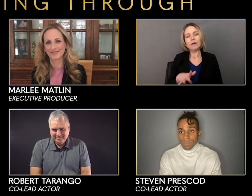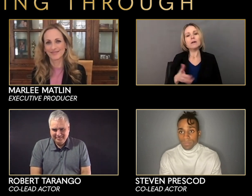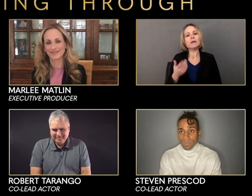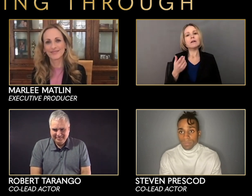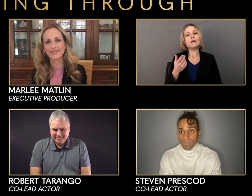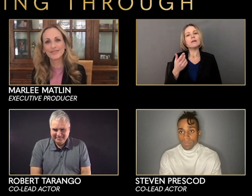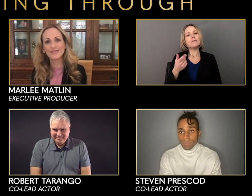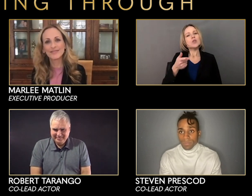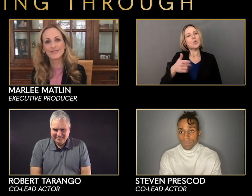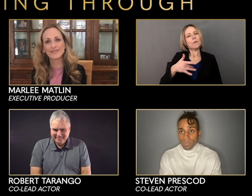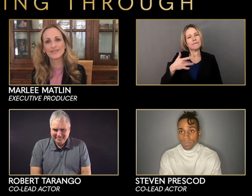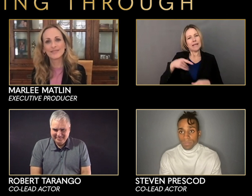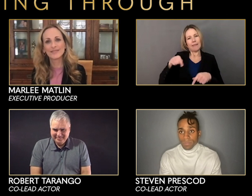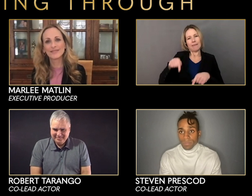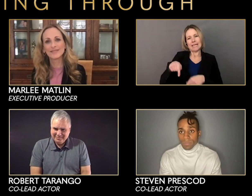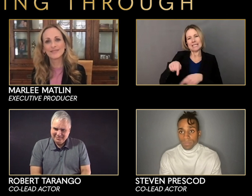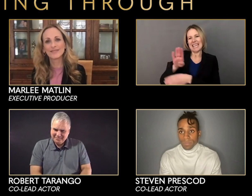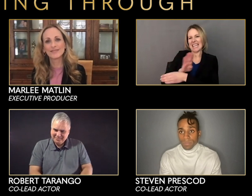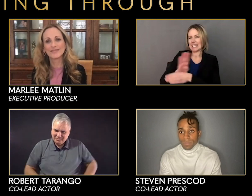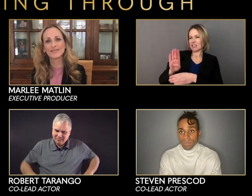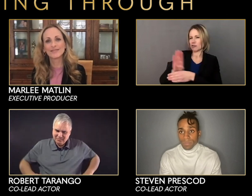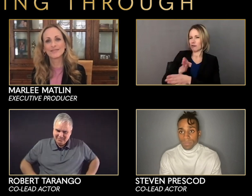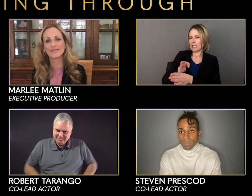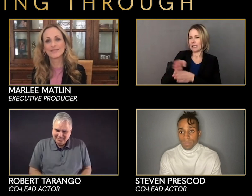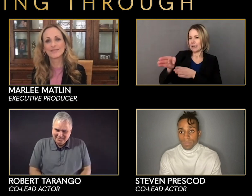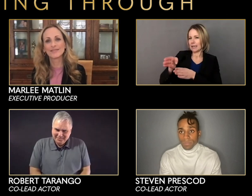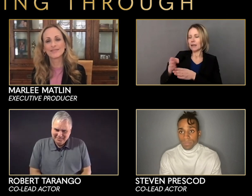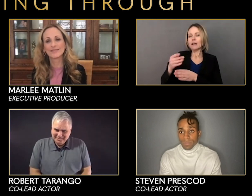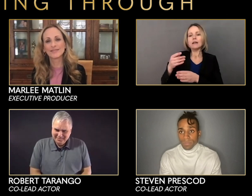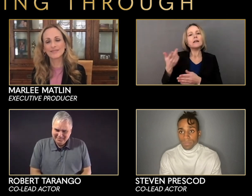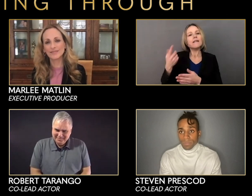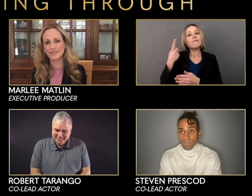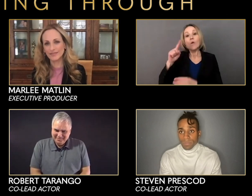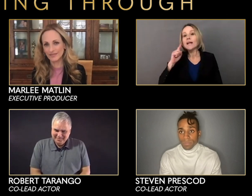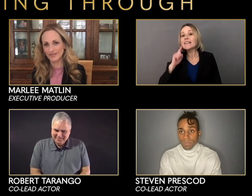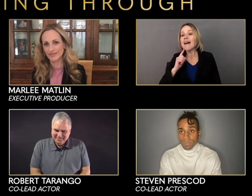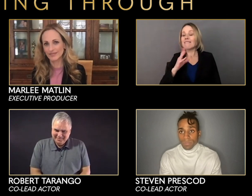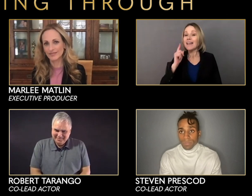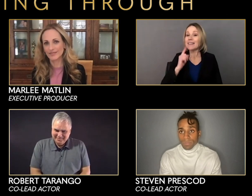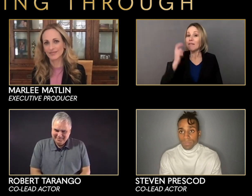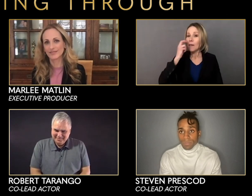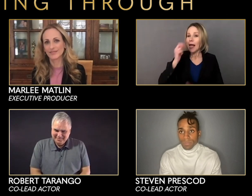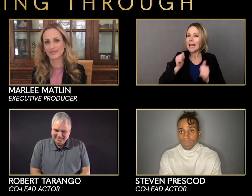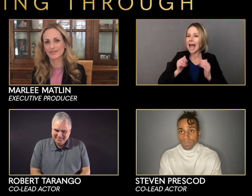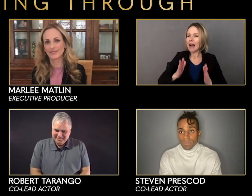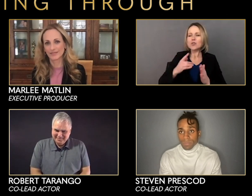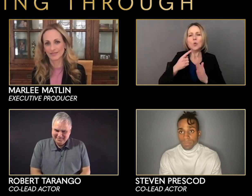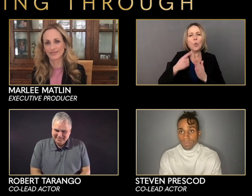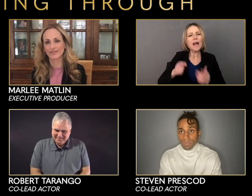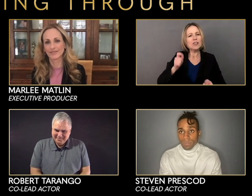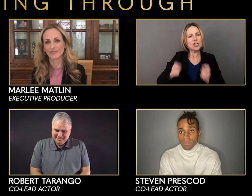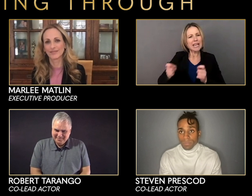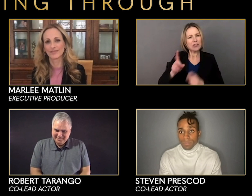to be made in this industry for deaf and deafblind actors?